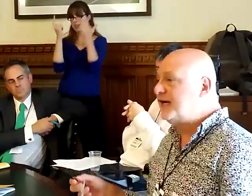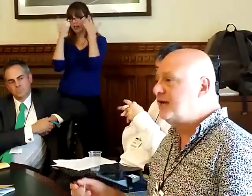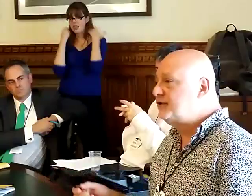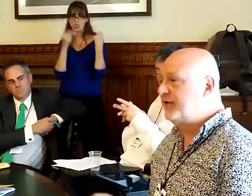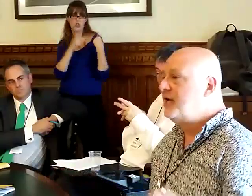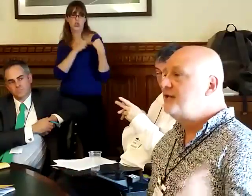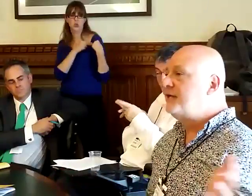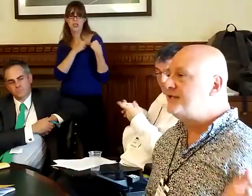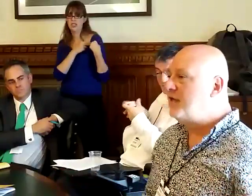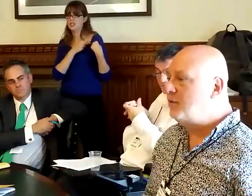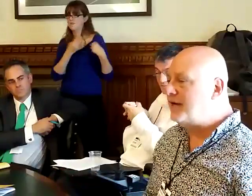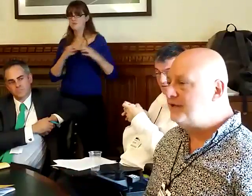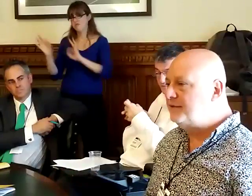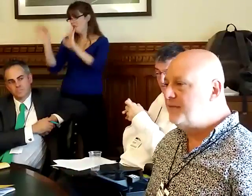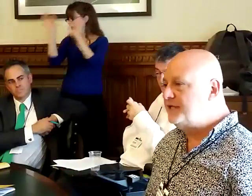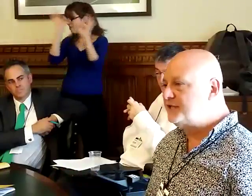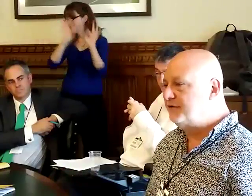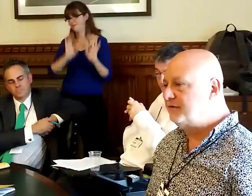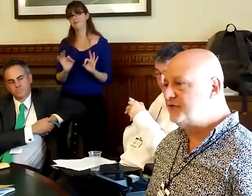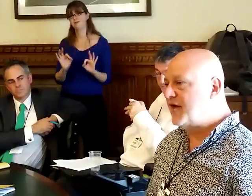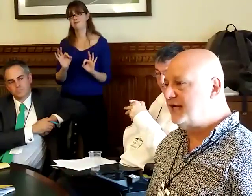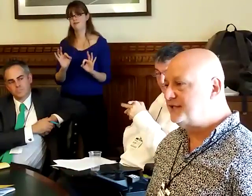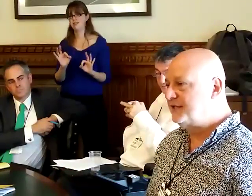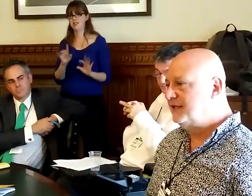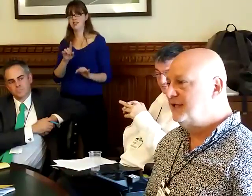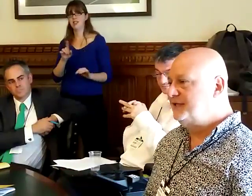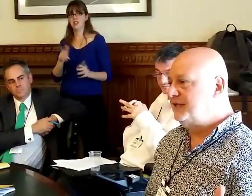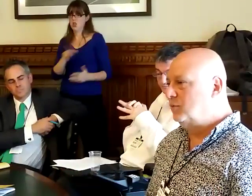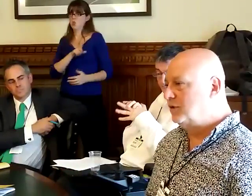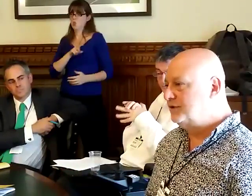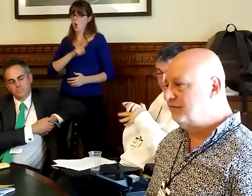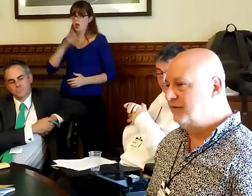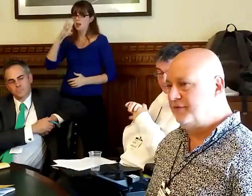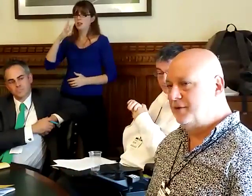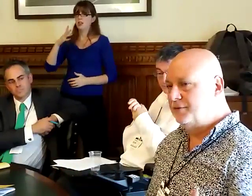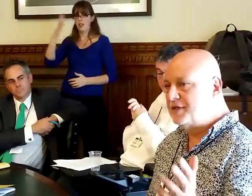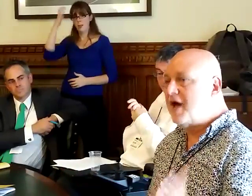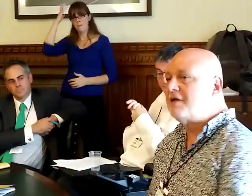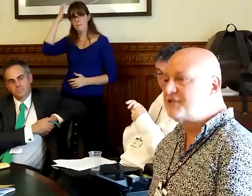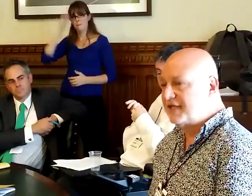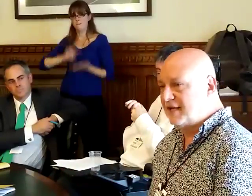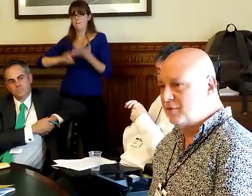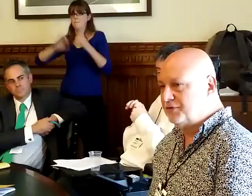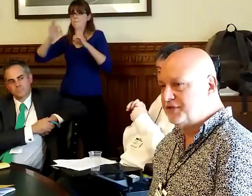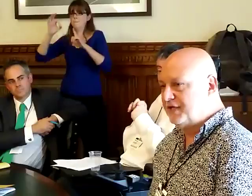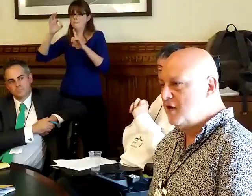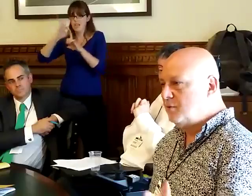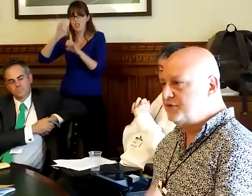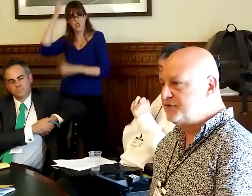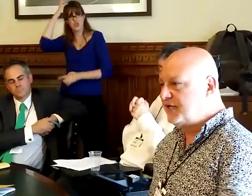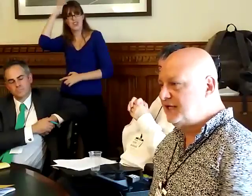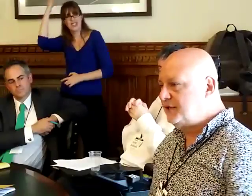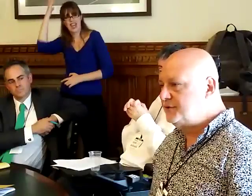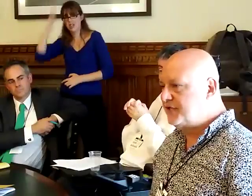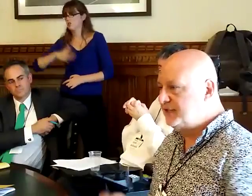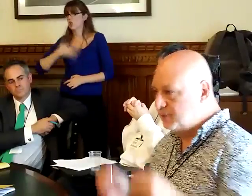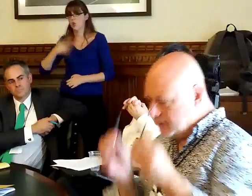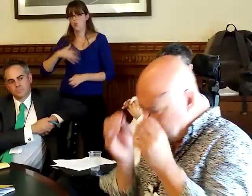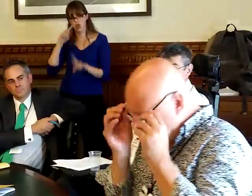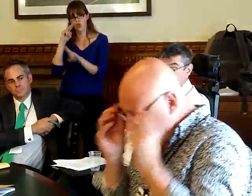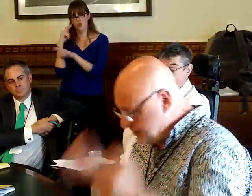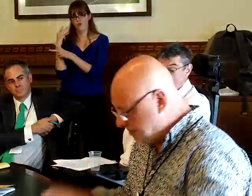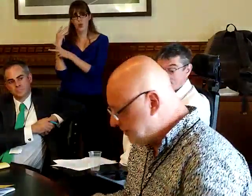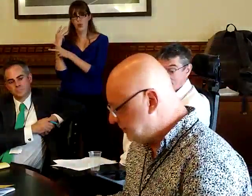There's not one in the country. So it's no wonder the Minister of State didn't want a review. The last thing they wanted was the